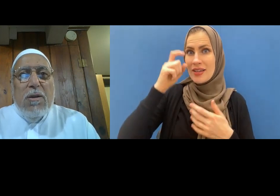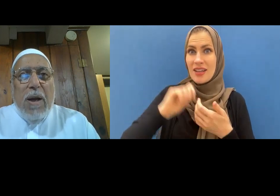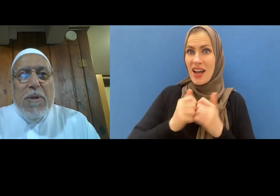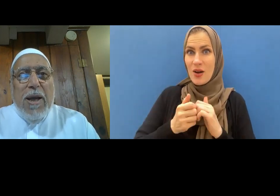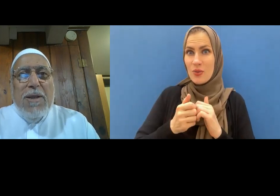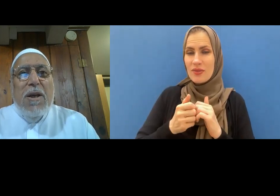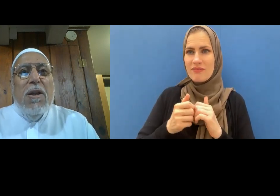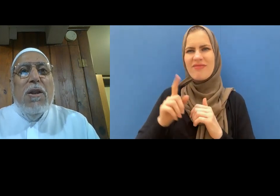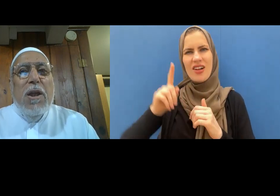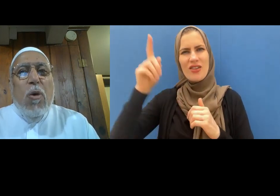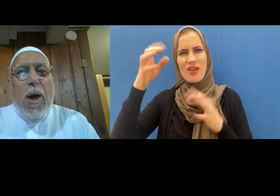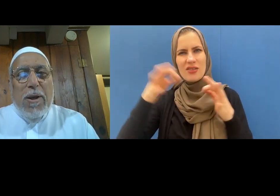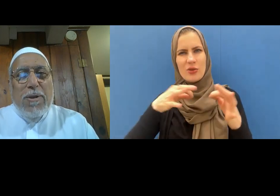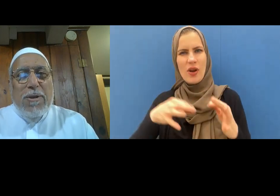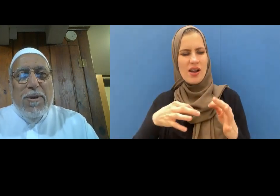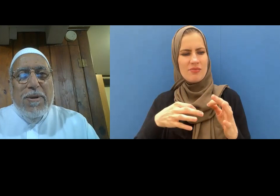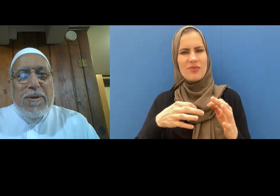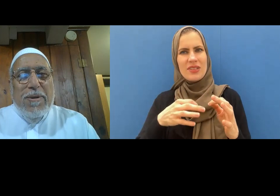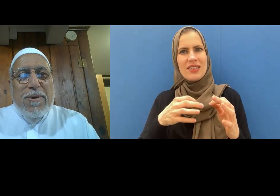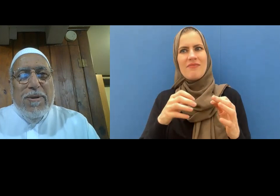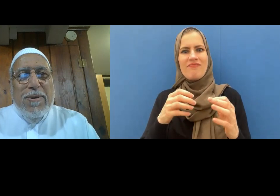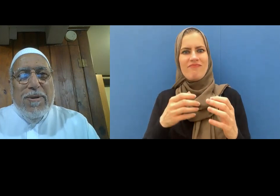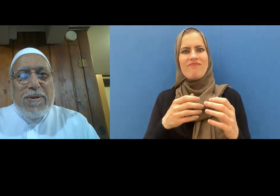Allah describes it as the wise.